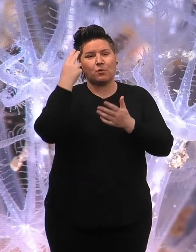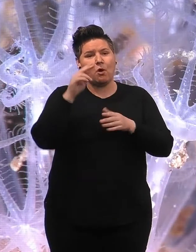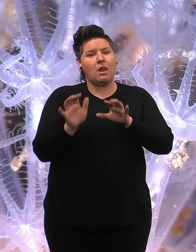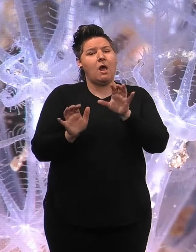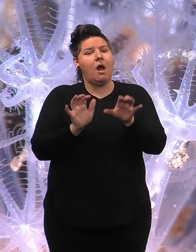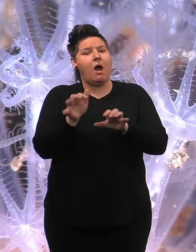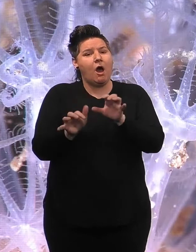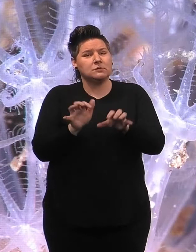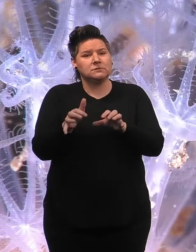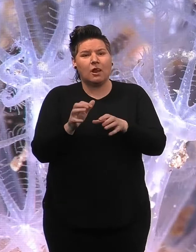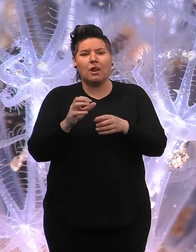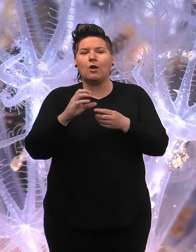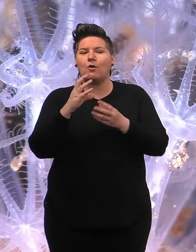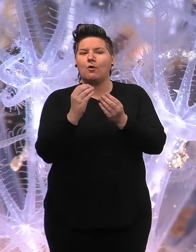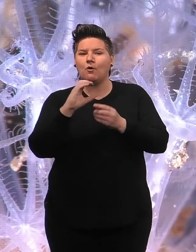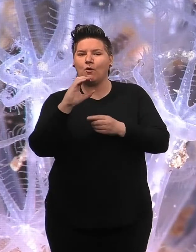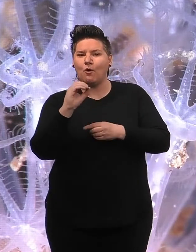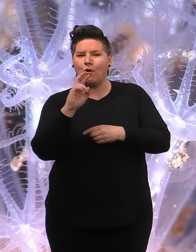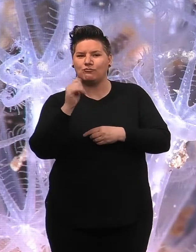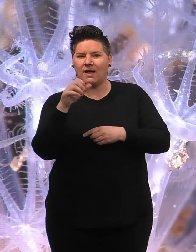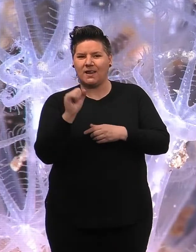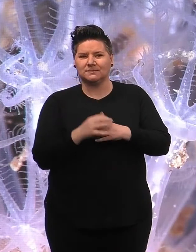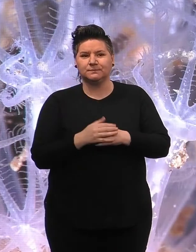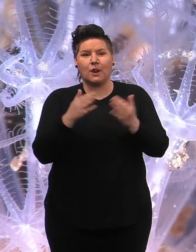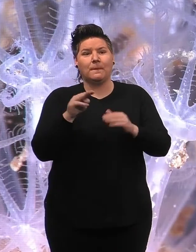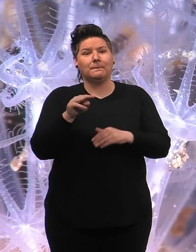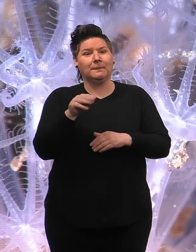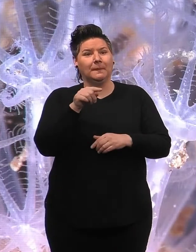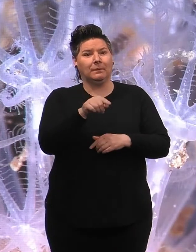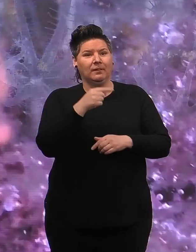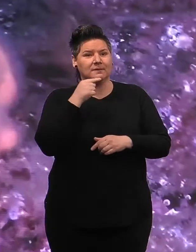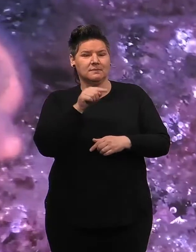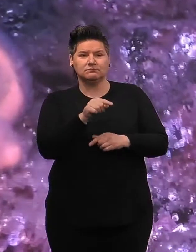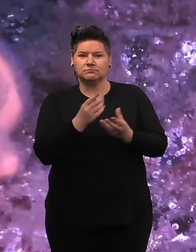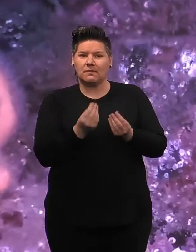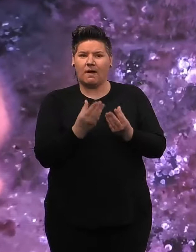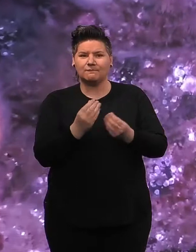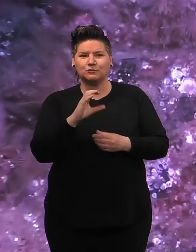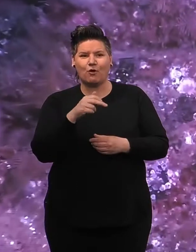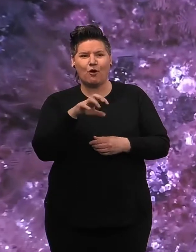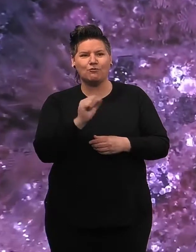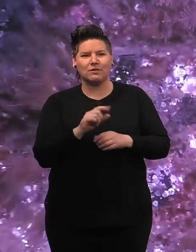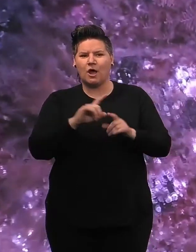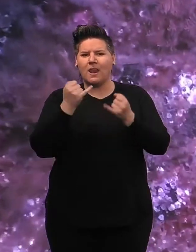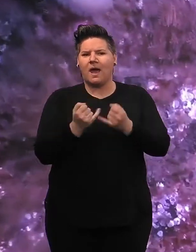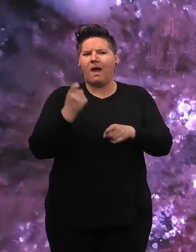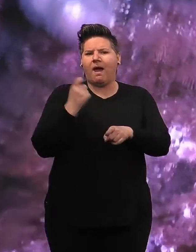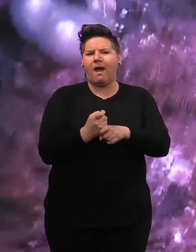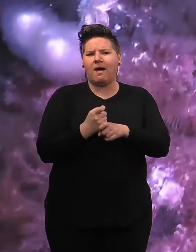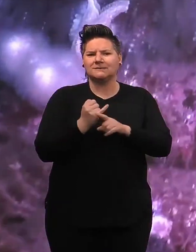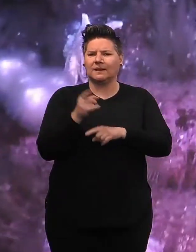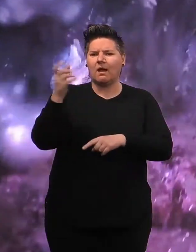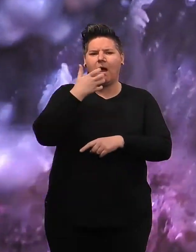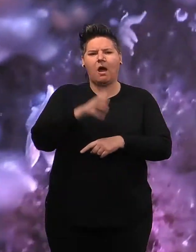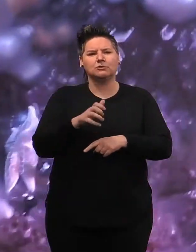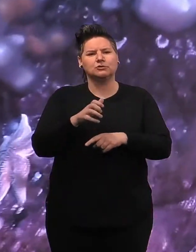called octocorals. And a lot of people then would call those soft corals because they're not hard like a coral that you'd get